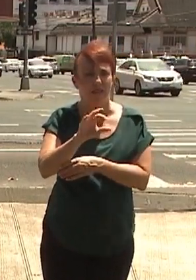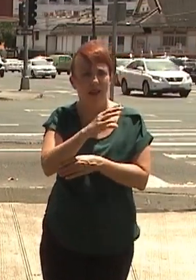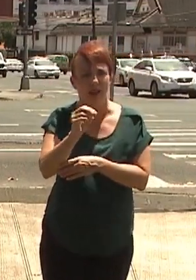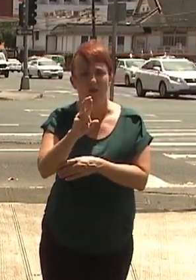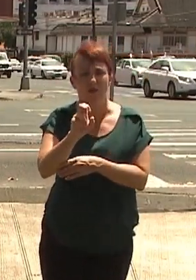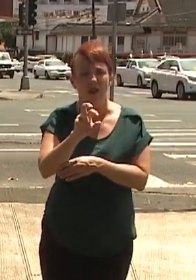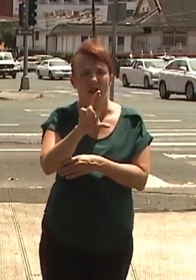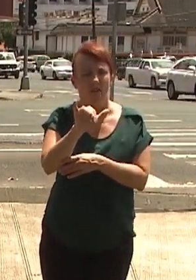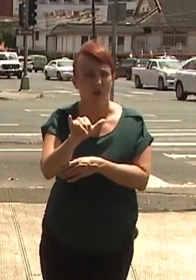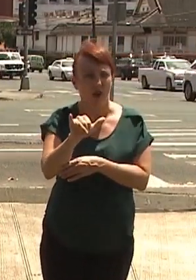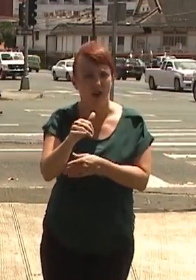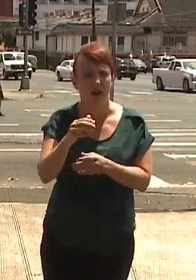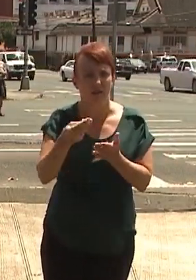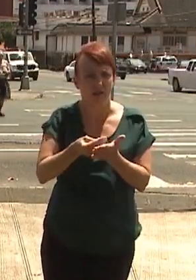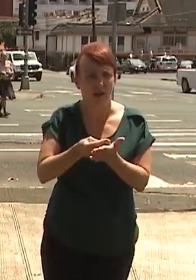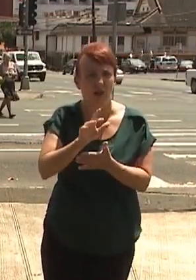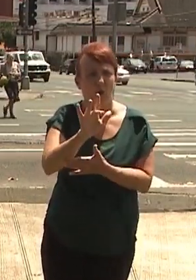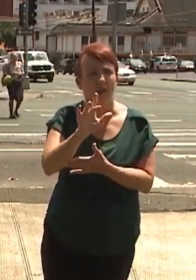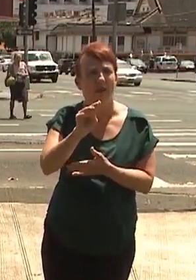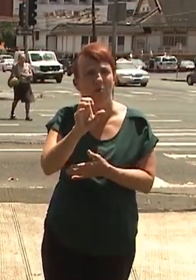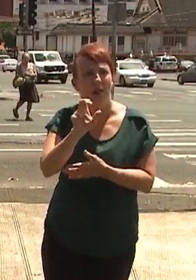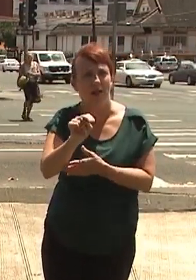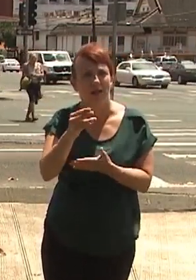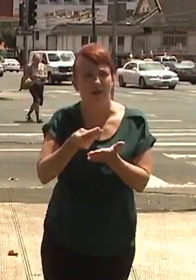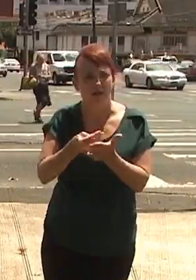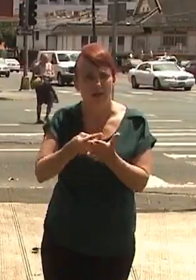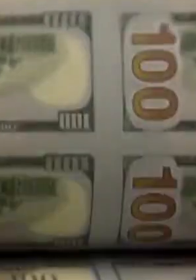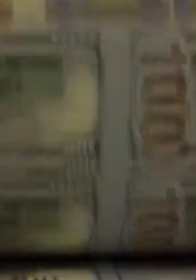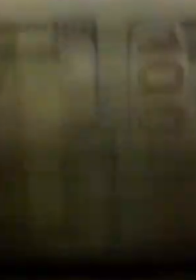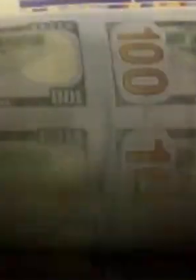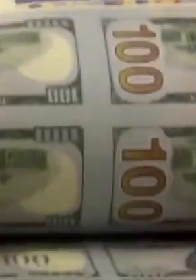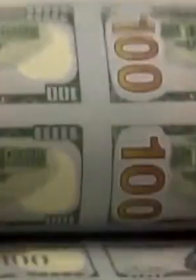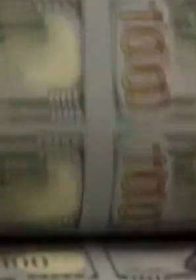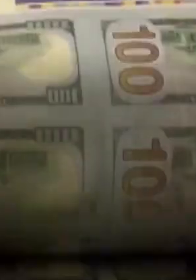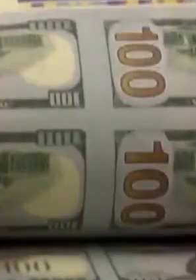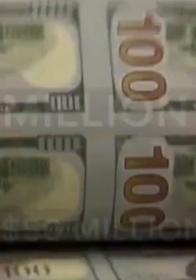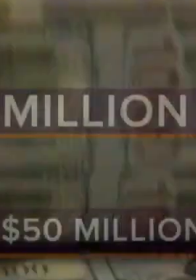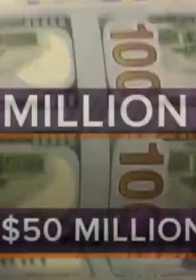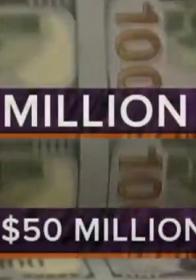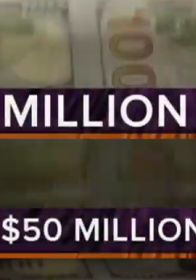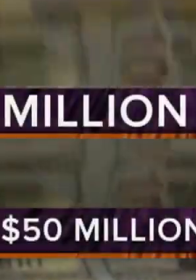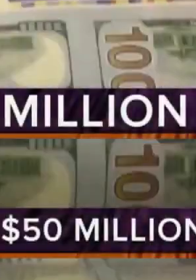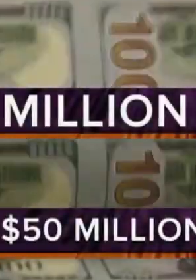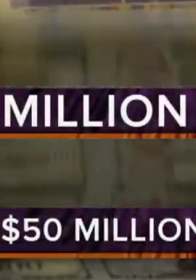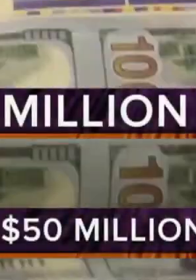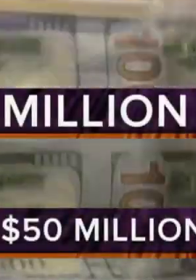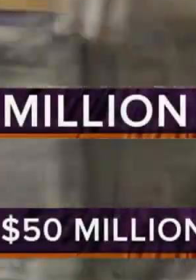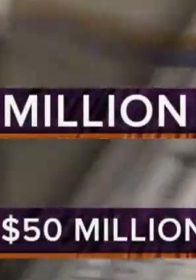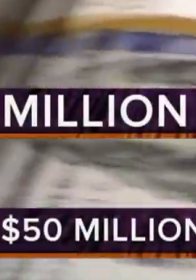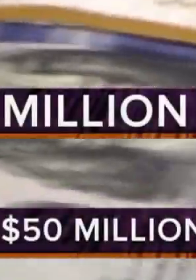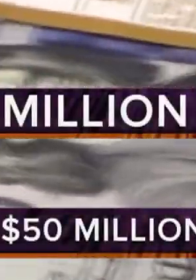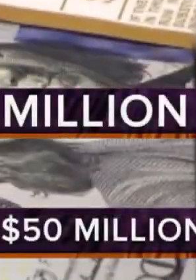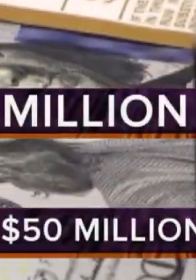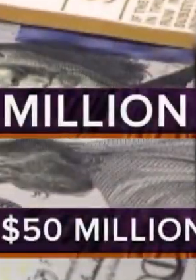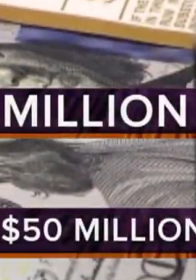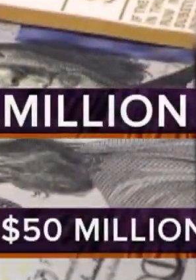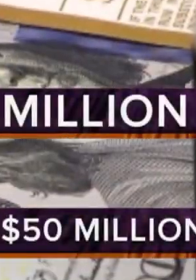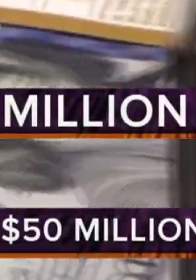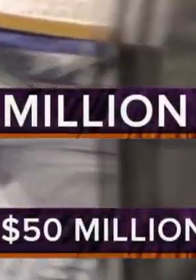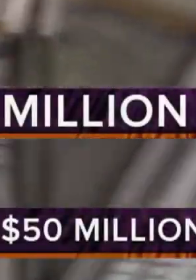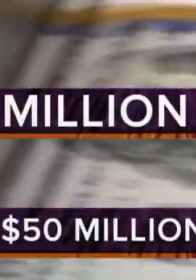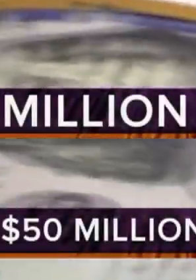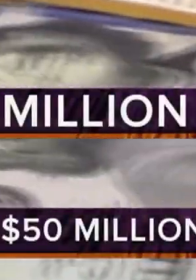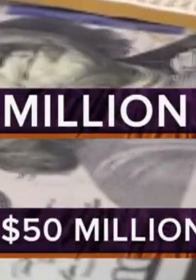It's a $25 million fund. It's coming out of our CARES money. The city received $387 million in